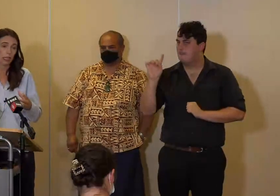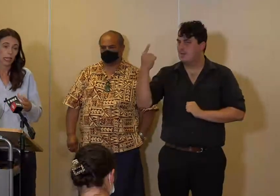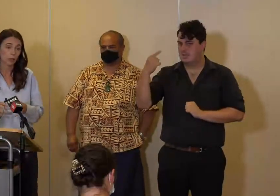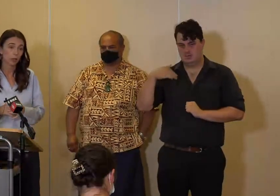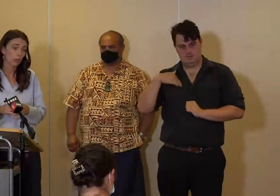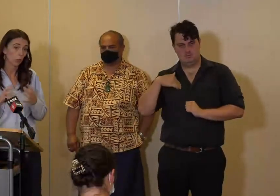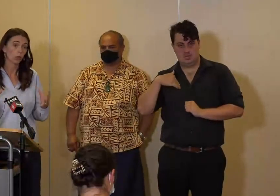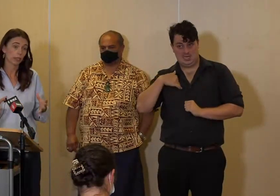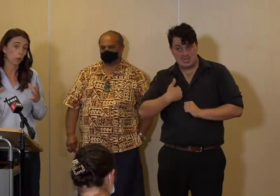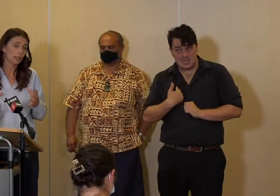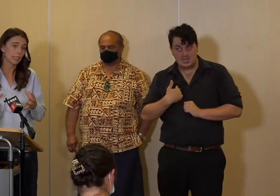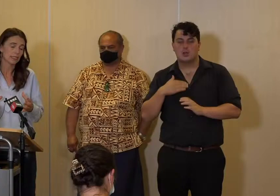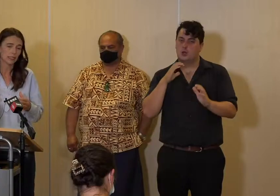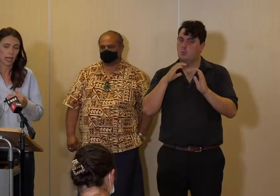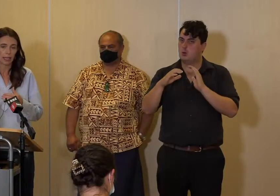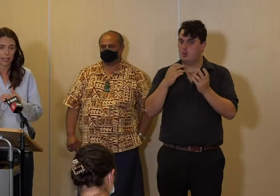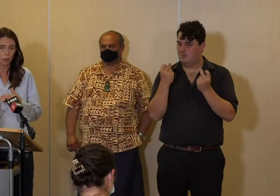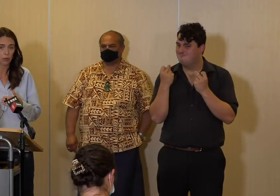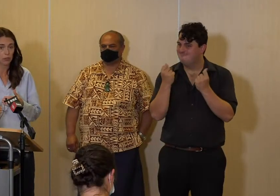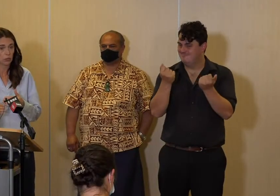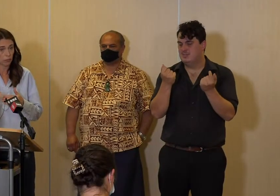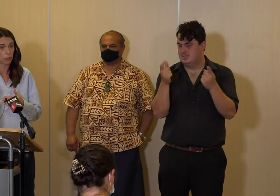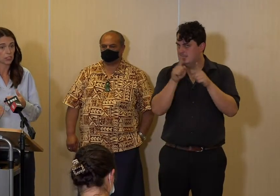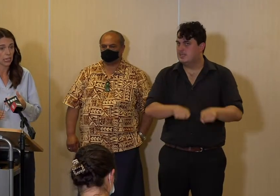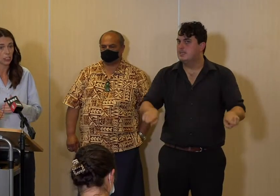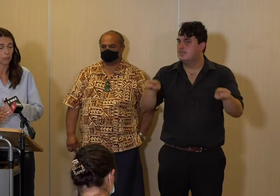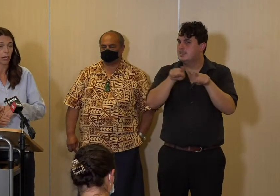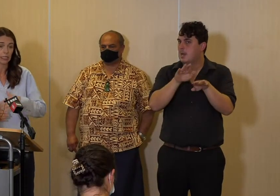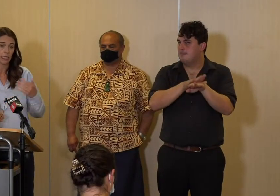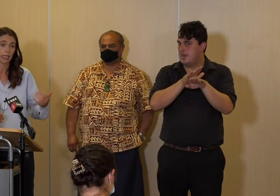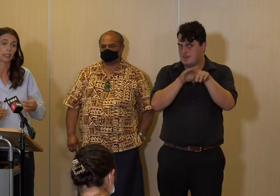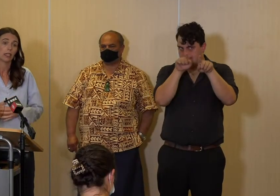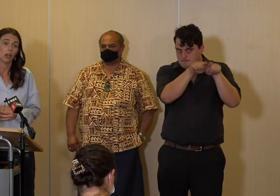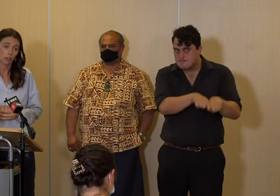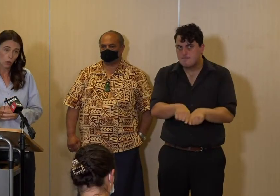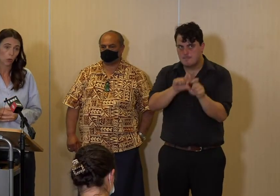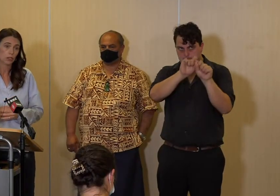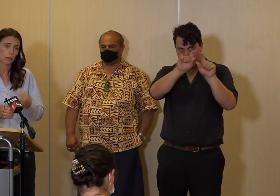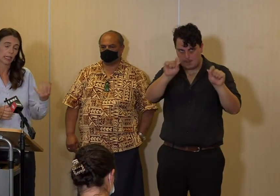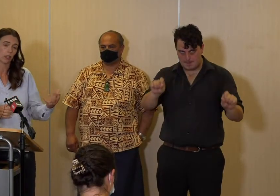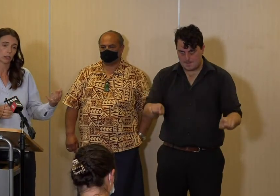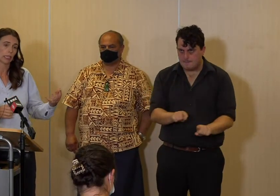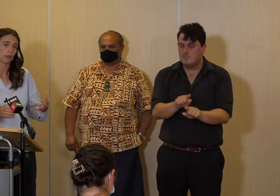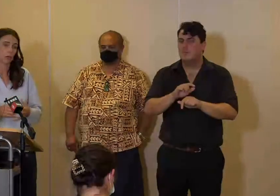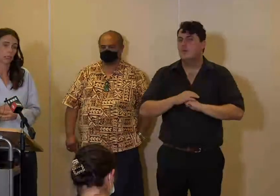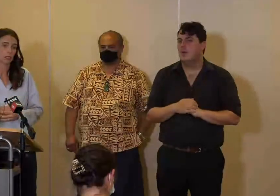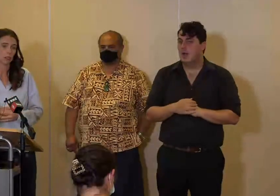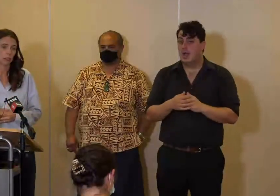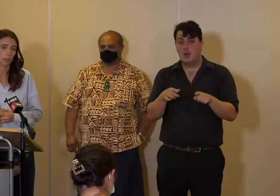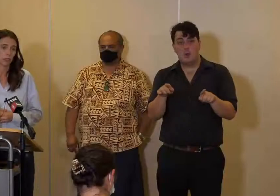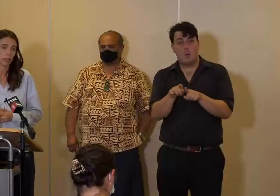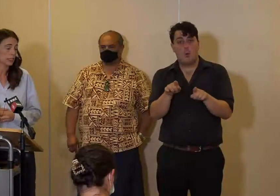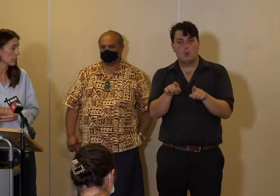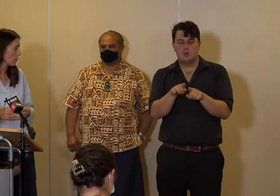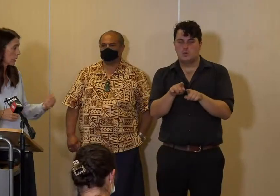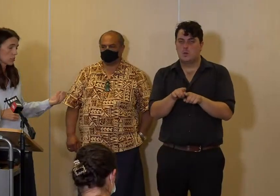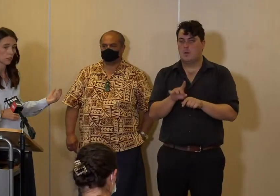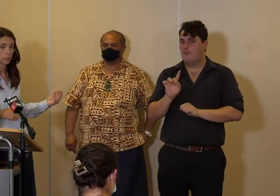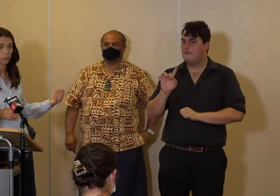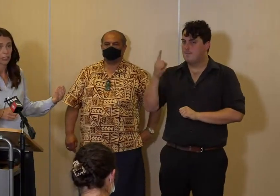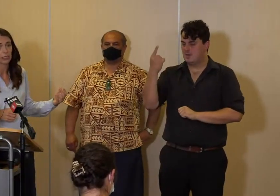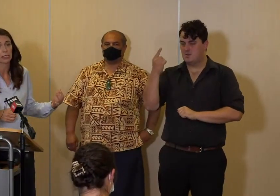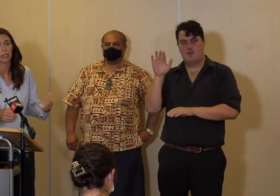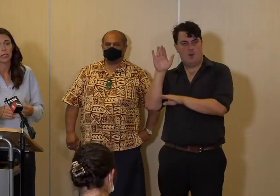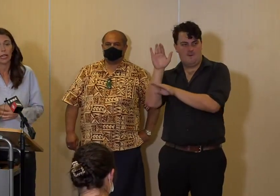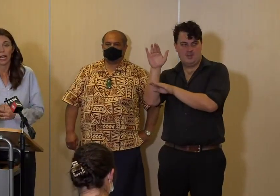are communicated with all at once. That was the first stage for us, and then of course making contact with our Minister of Foreign Affairs and Minister